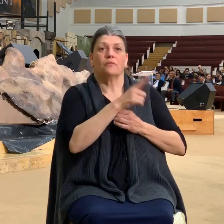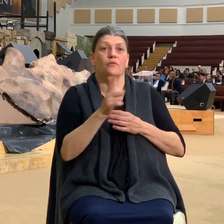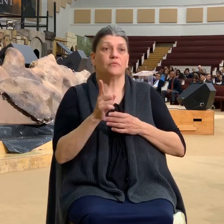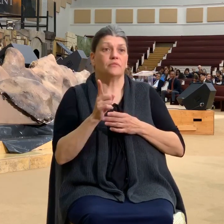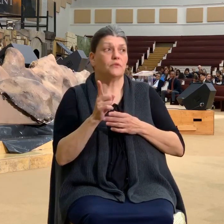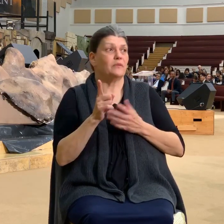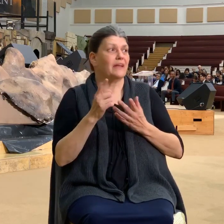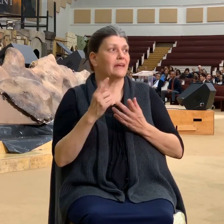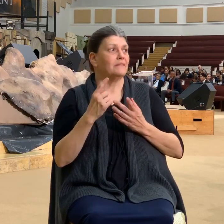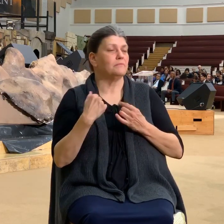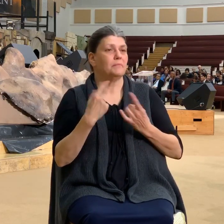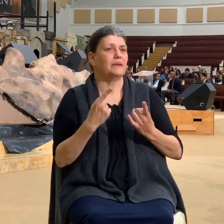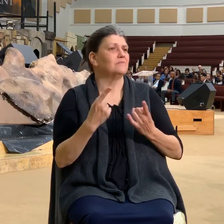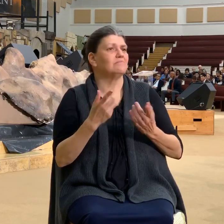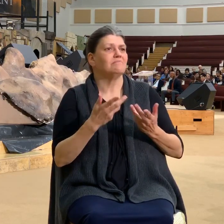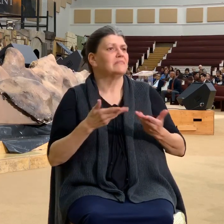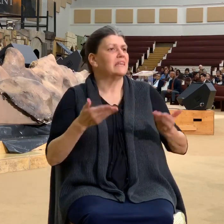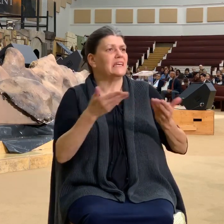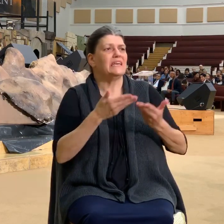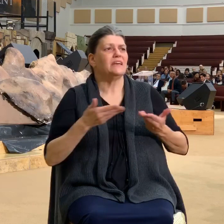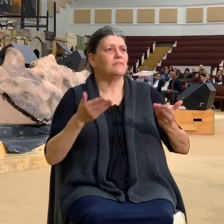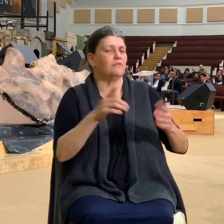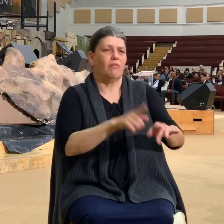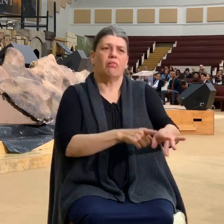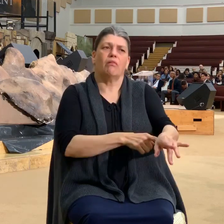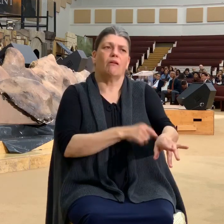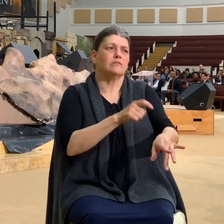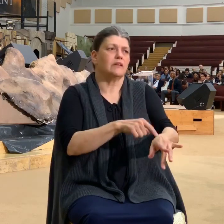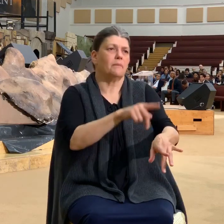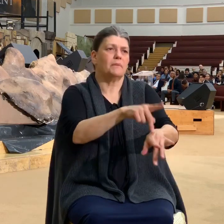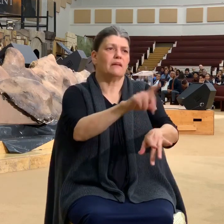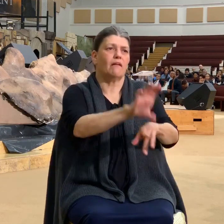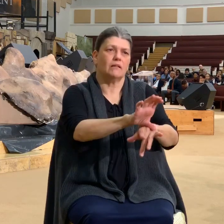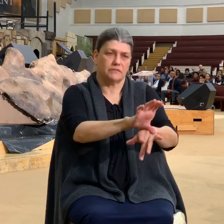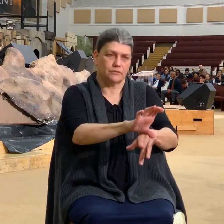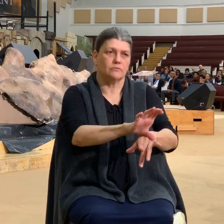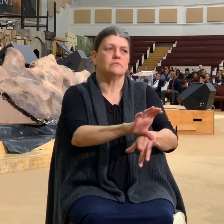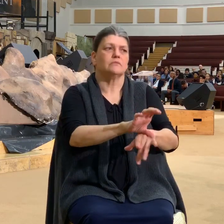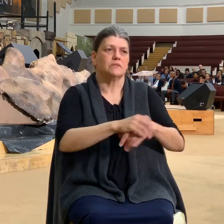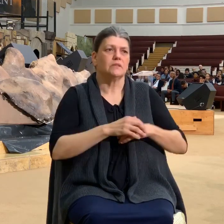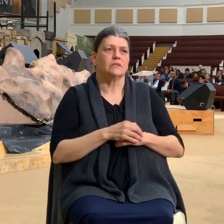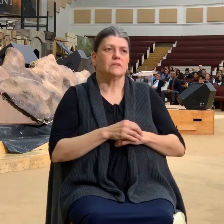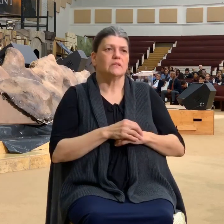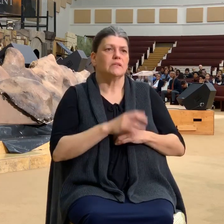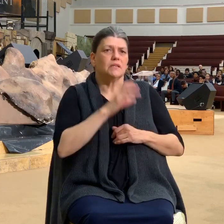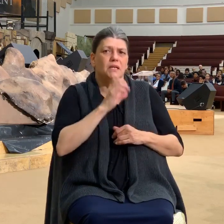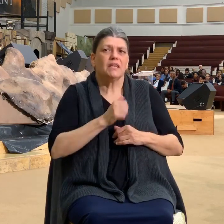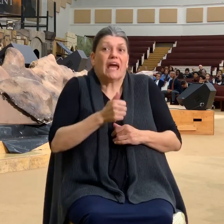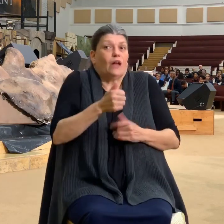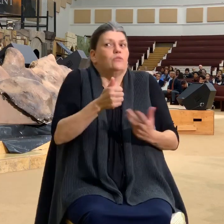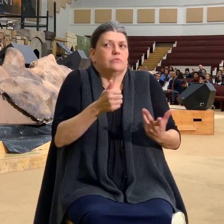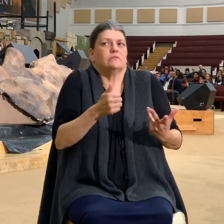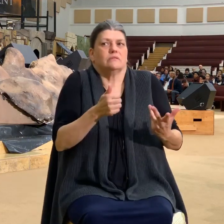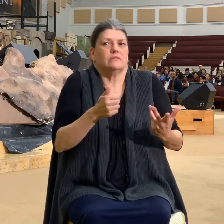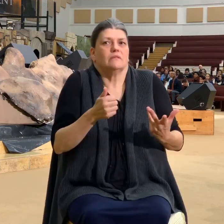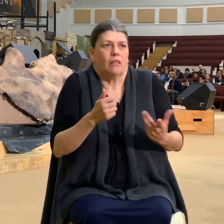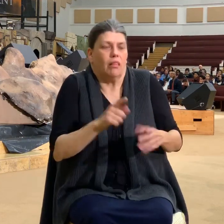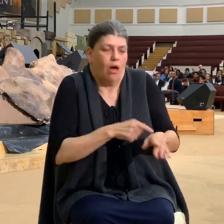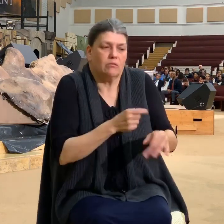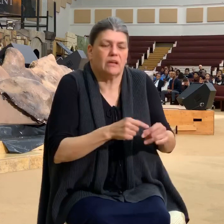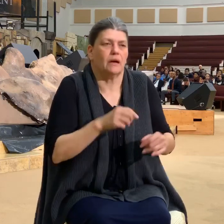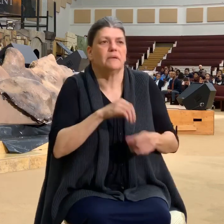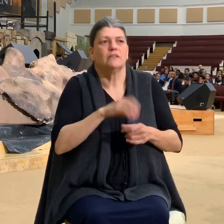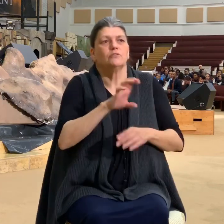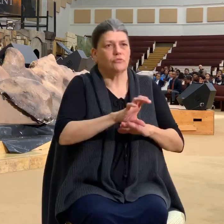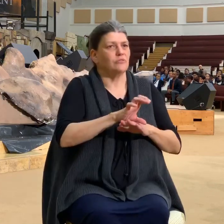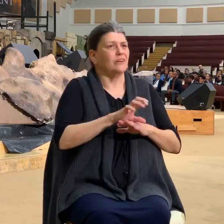that have been around Pentecost a long time, especially our elderly, what you're hearing tonight is